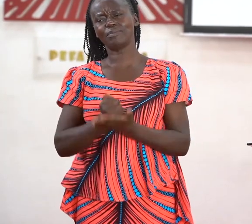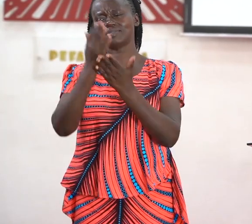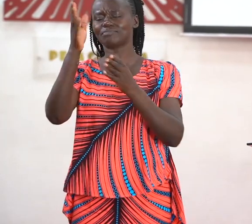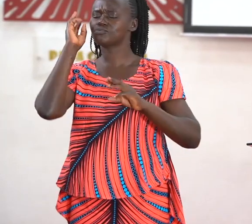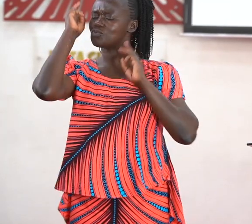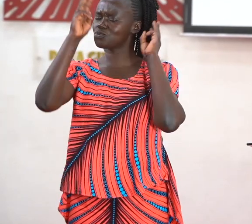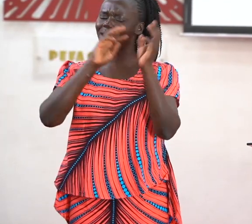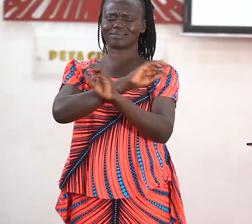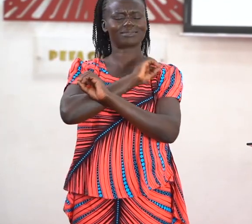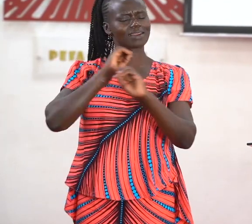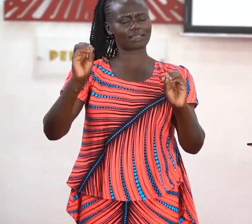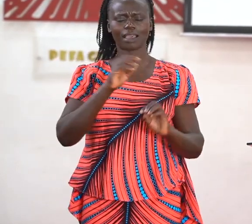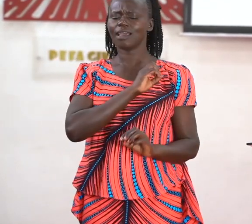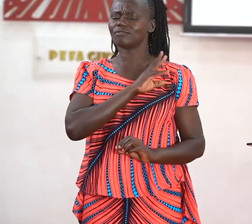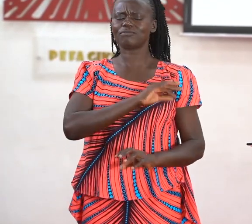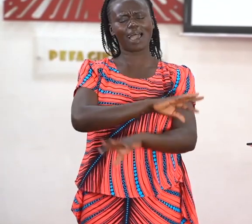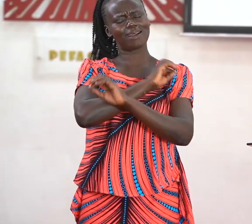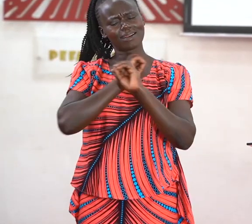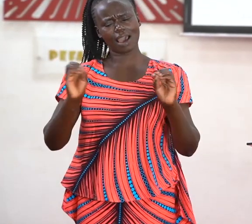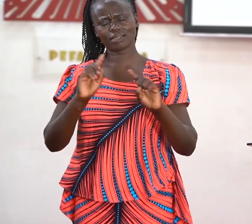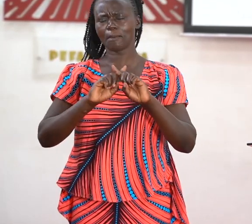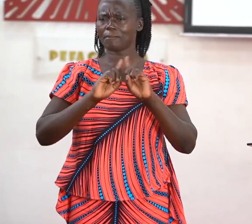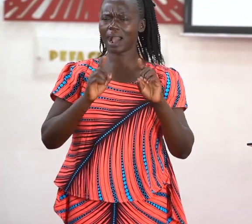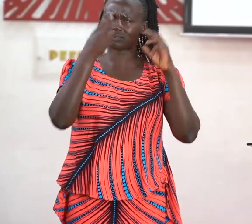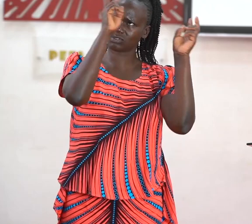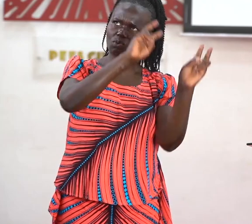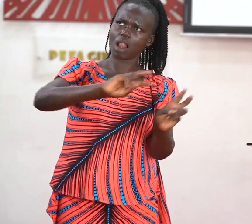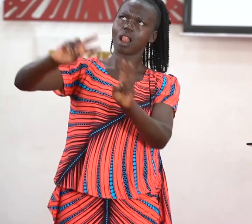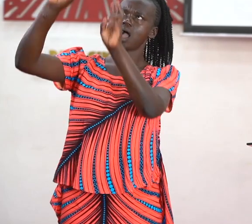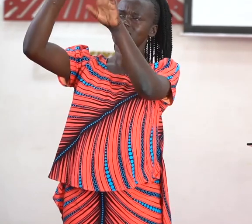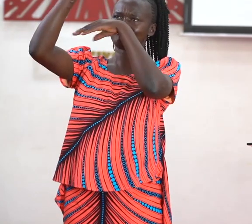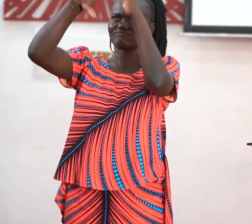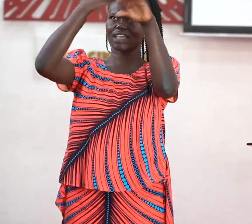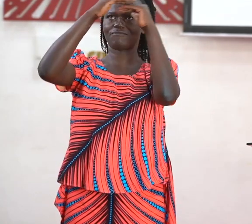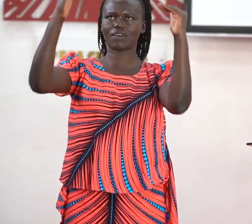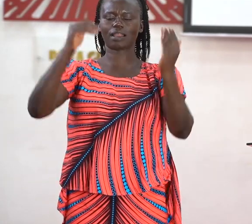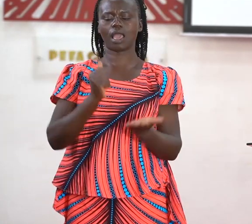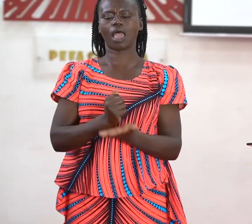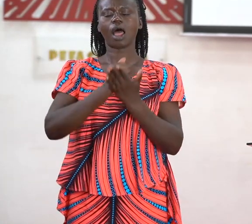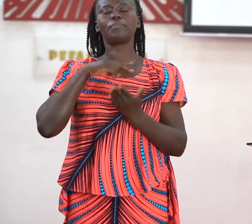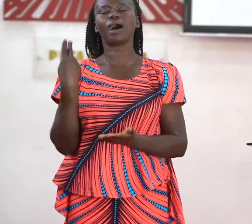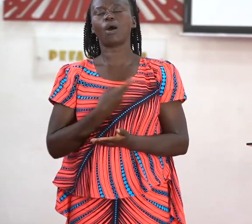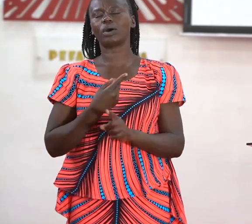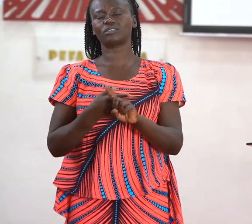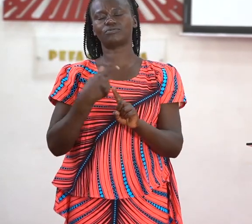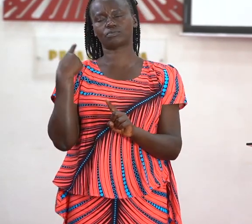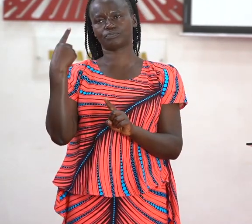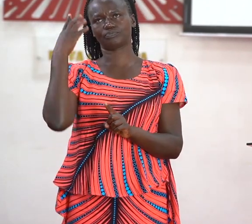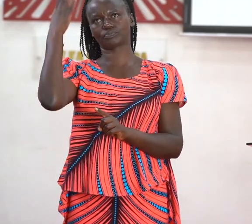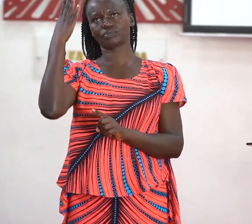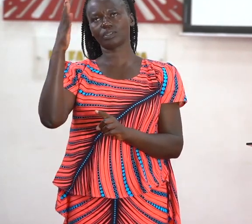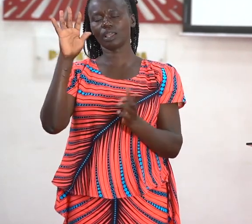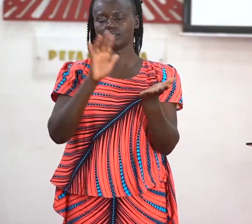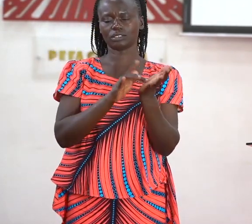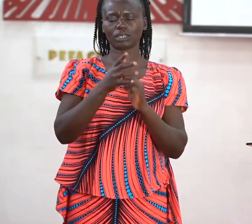worried, not to fear, but to look to heaven where our help comes from. In the name of